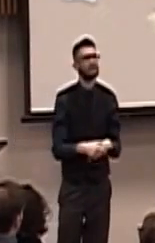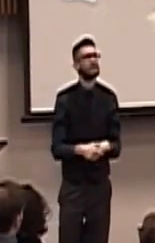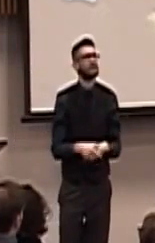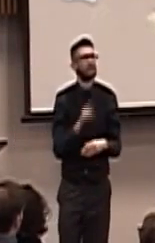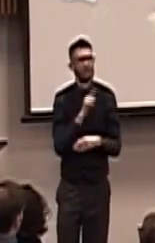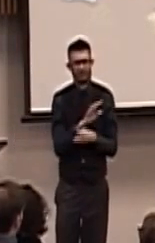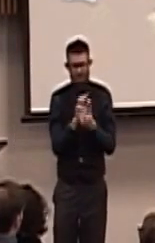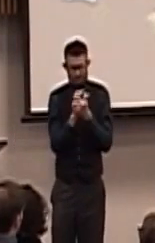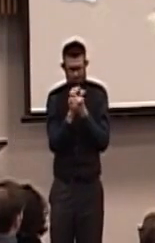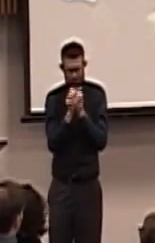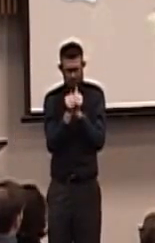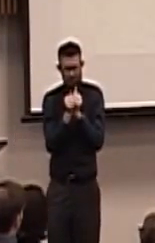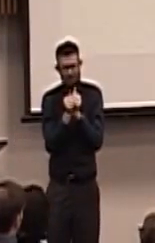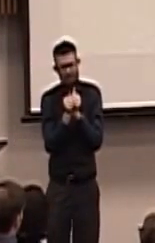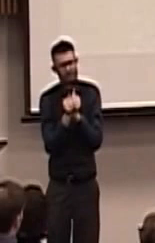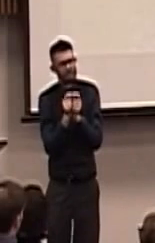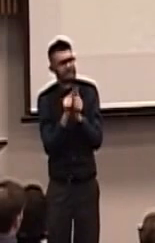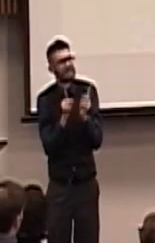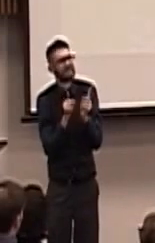there, but it was